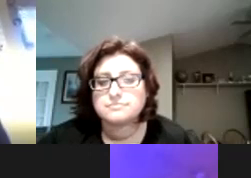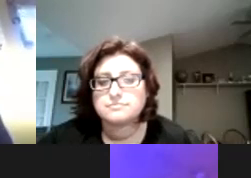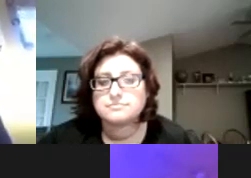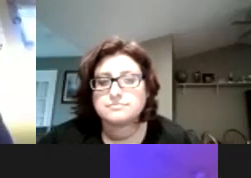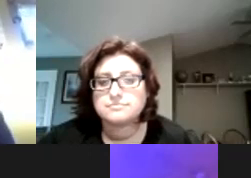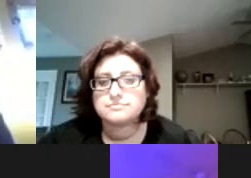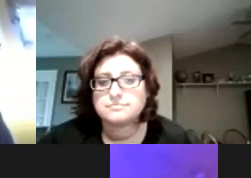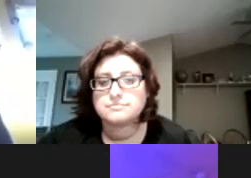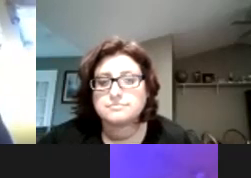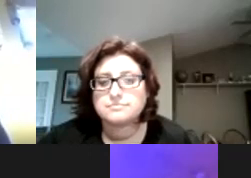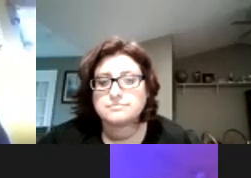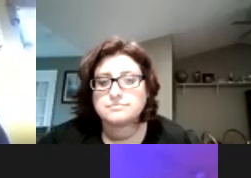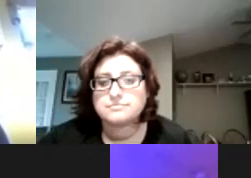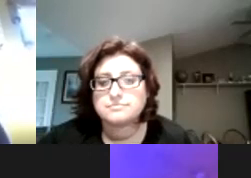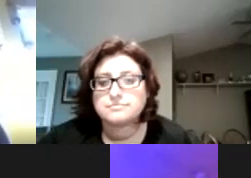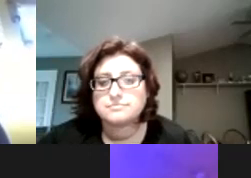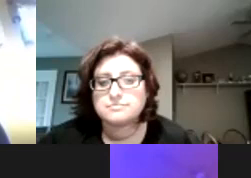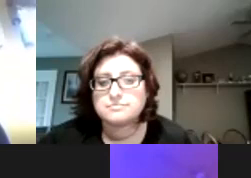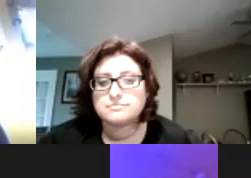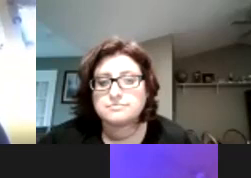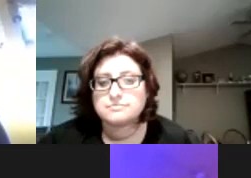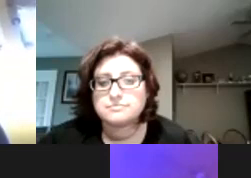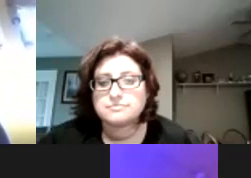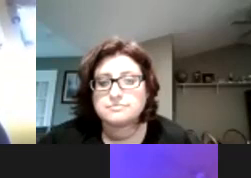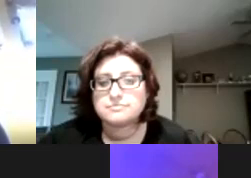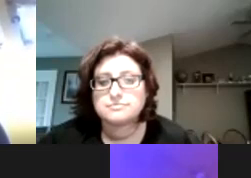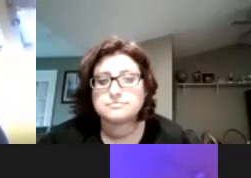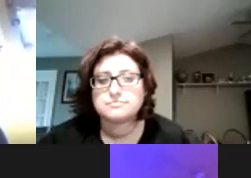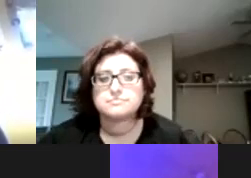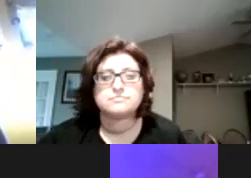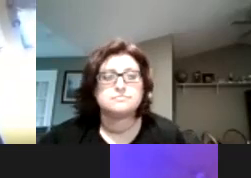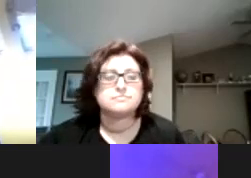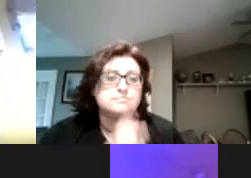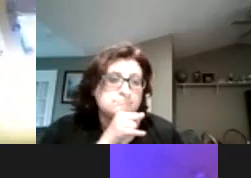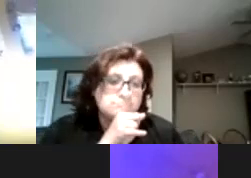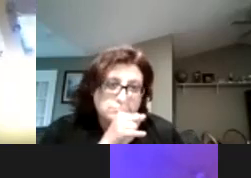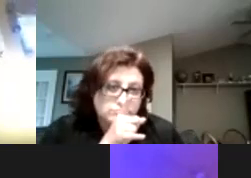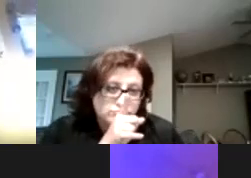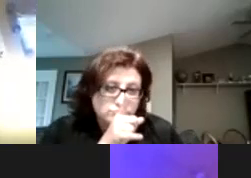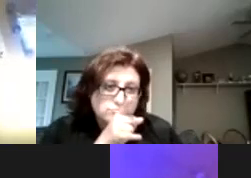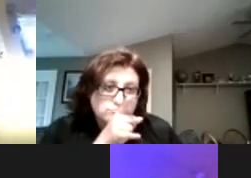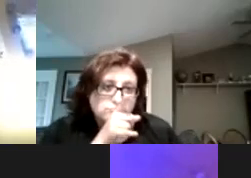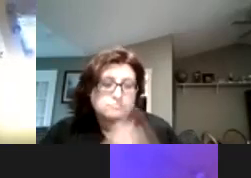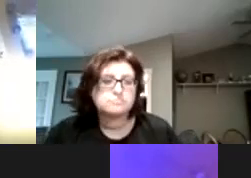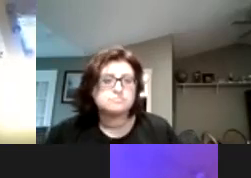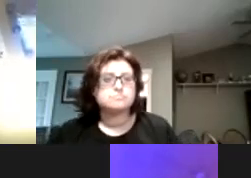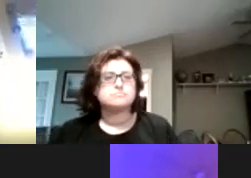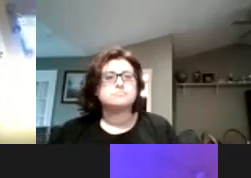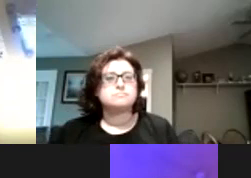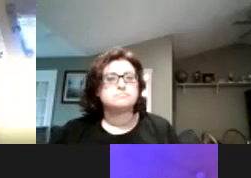Sister is another question. Sister, I'm trying to make it so that everybody can see how I'm doing this.